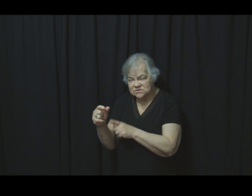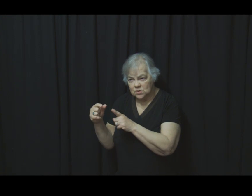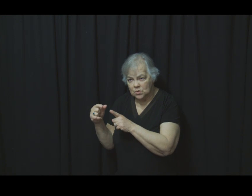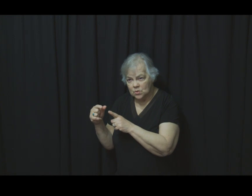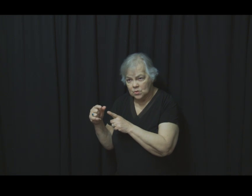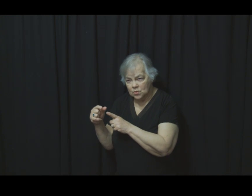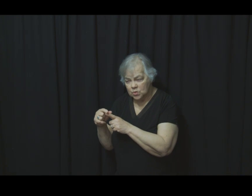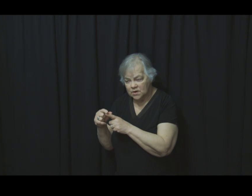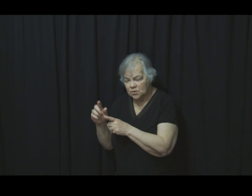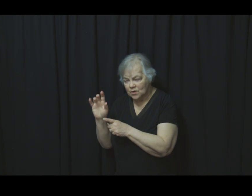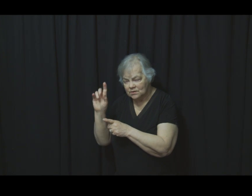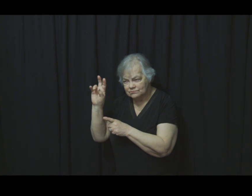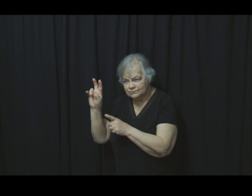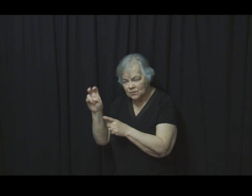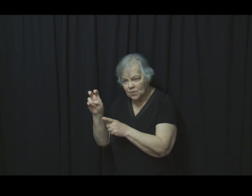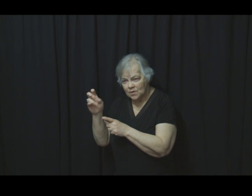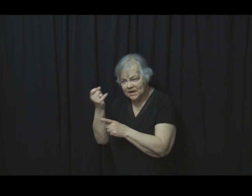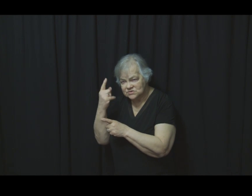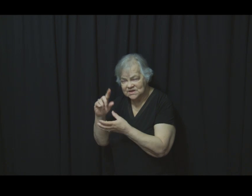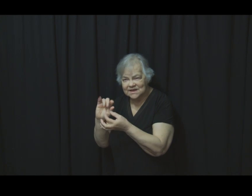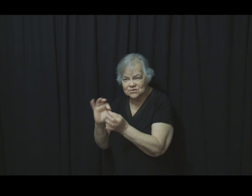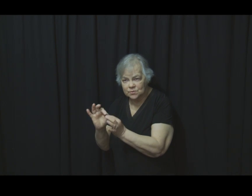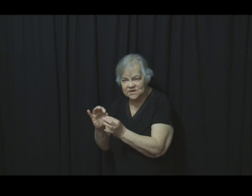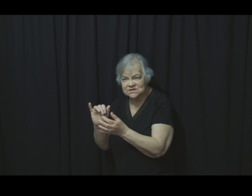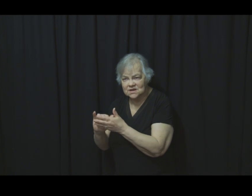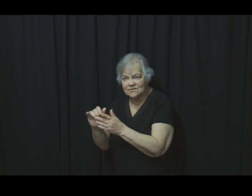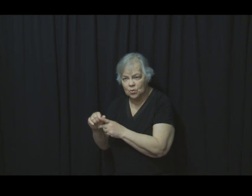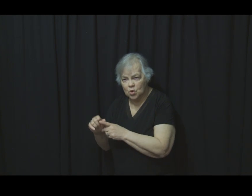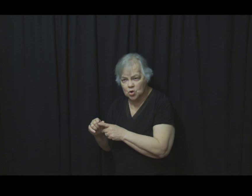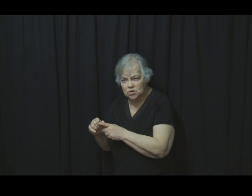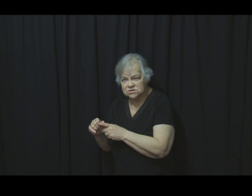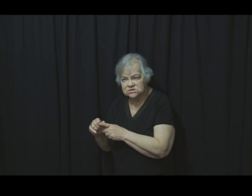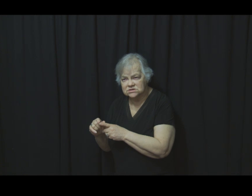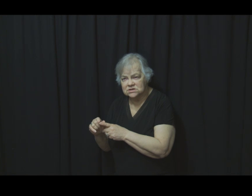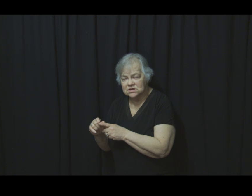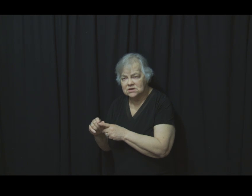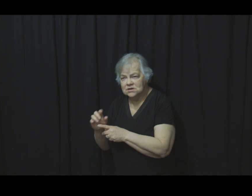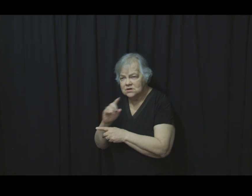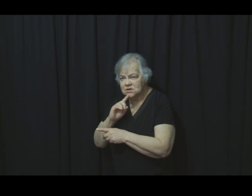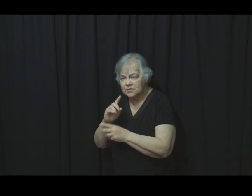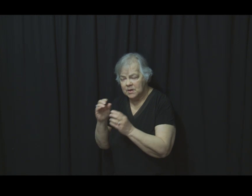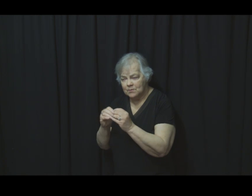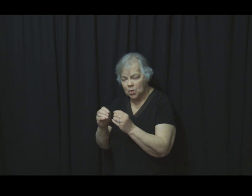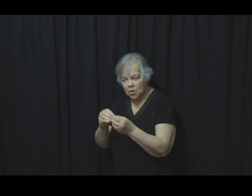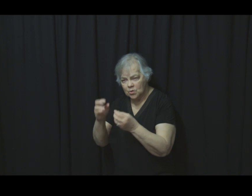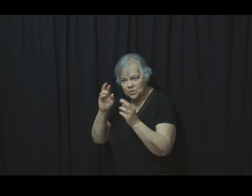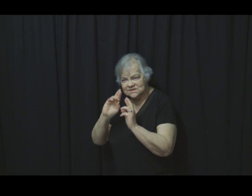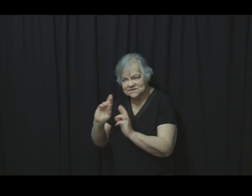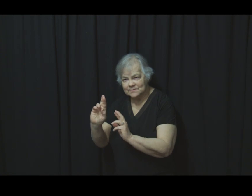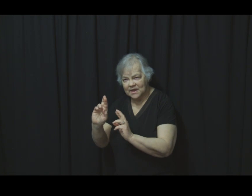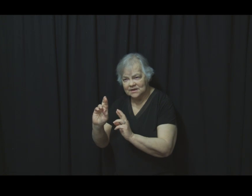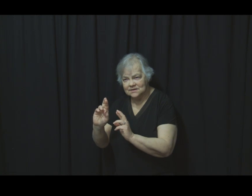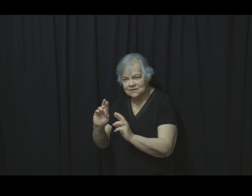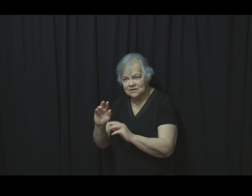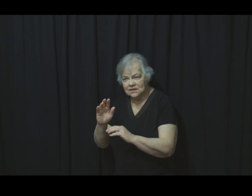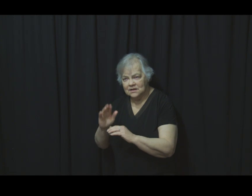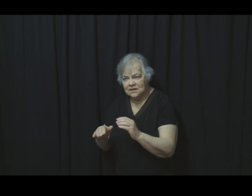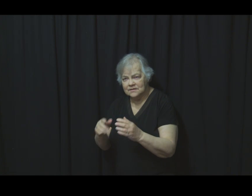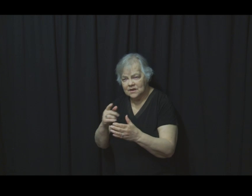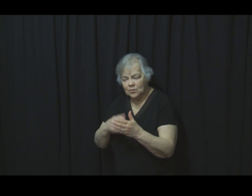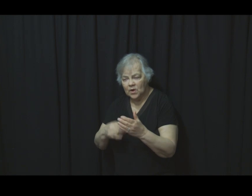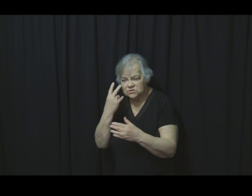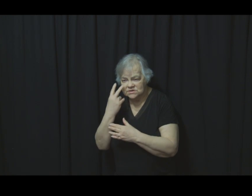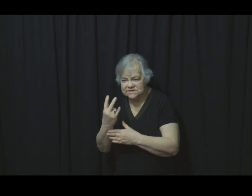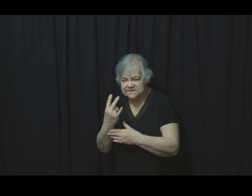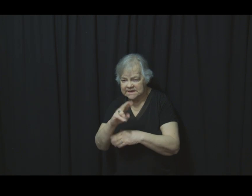his interpretation of these other words, is somehow to be more respected than what you can observe in nature,